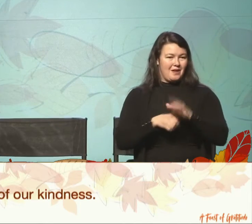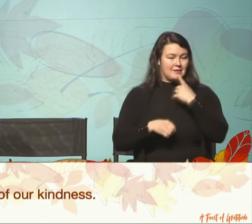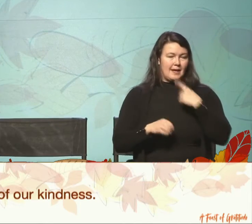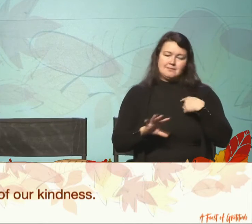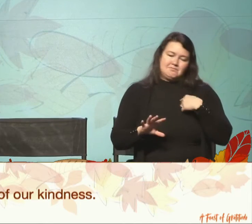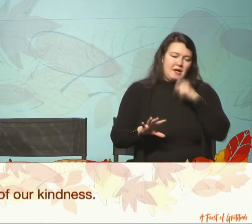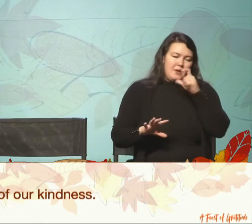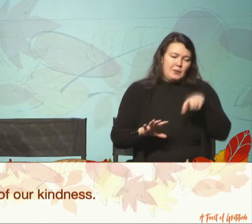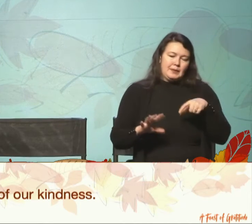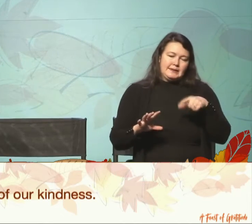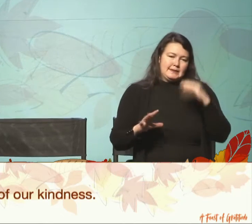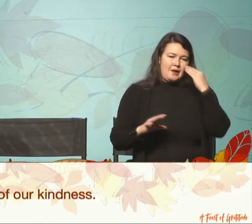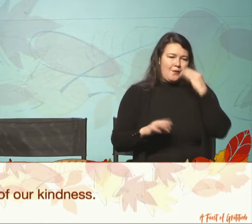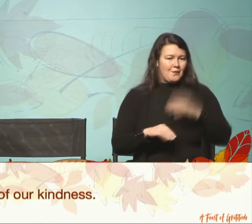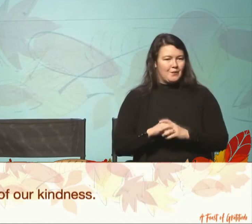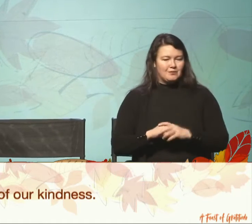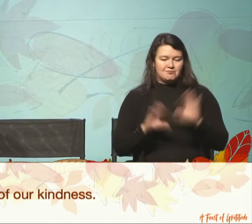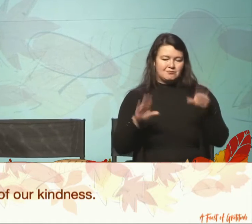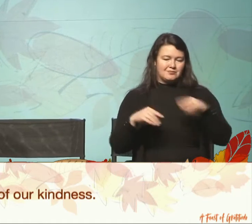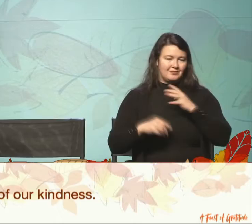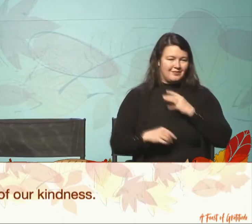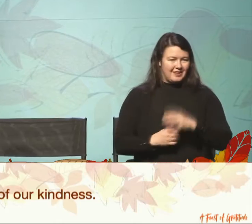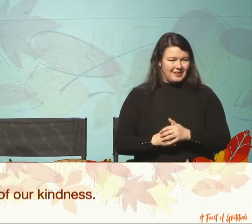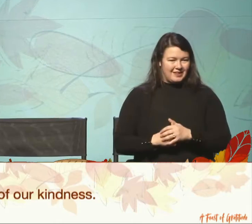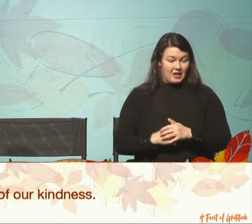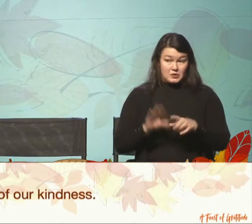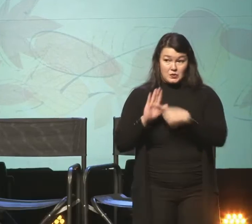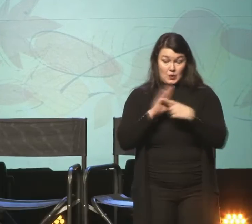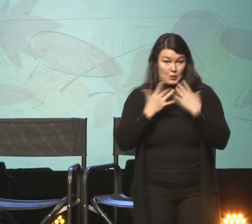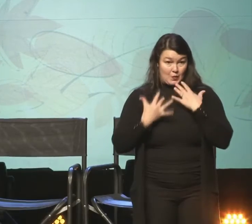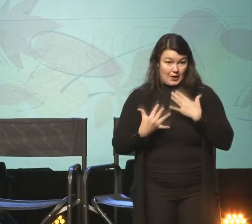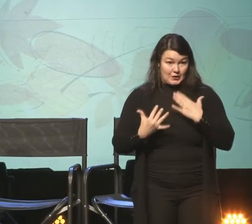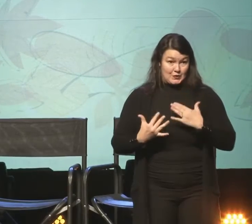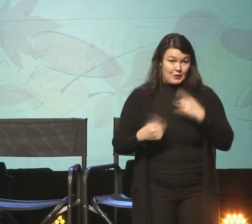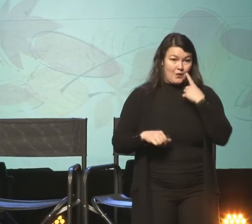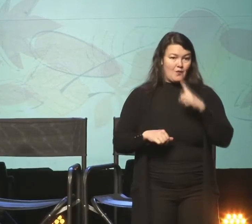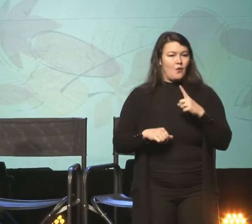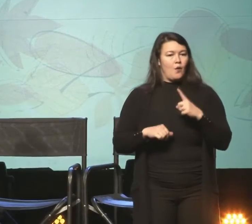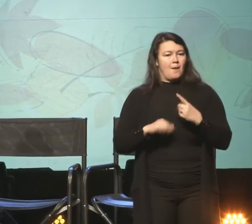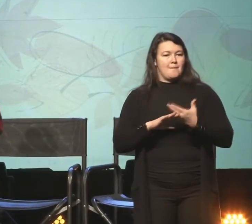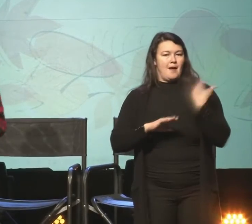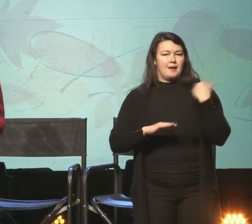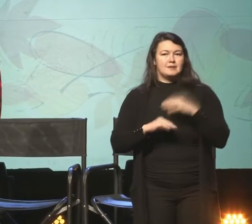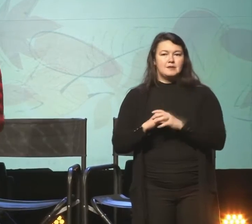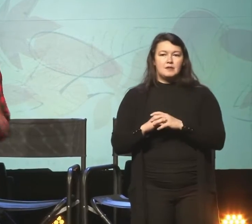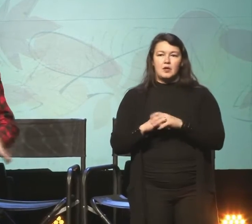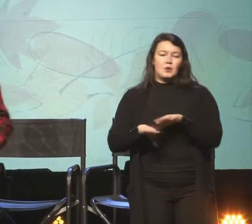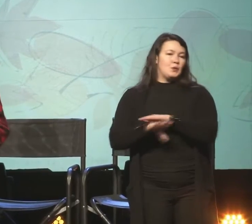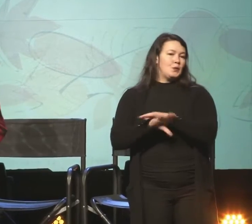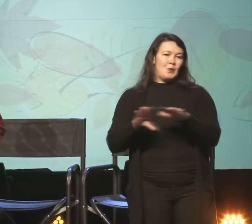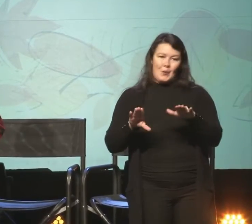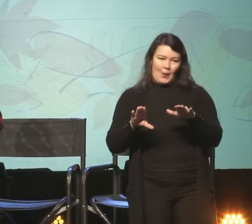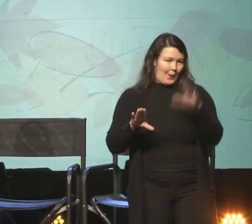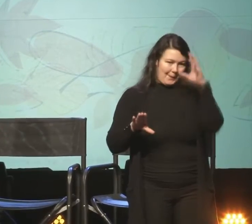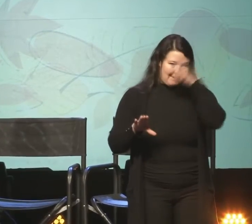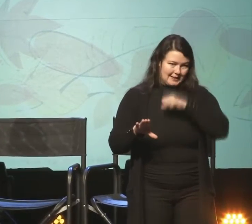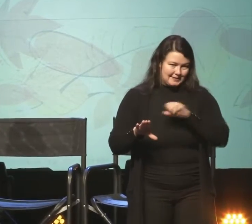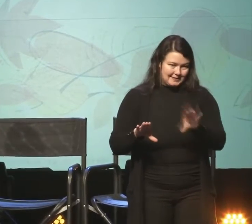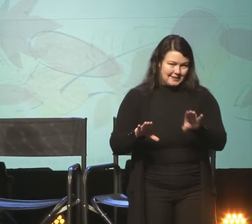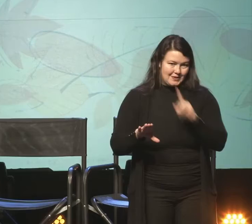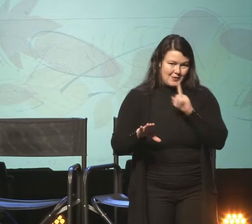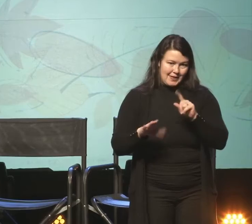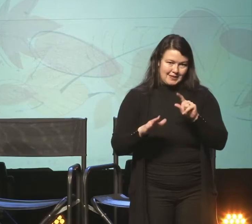know. So when we think about showing gratitude for our past, here's the point. Don't miss this. This is